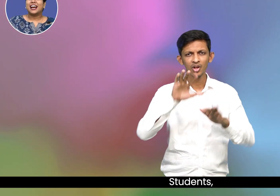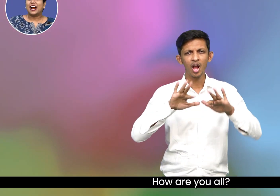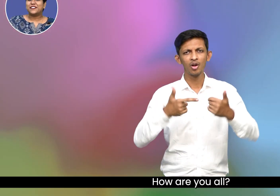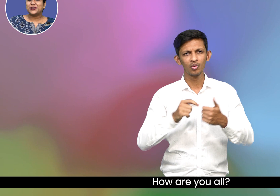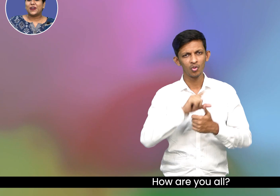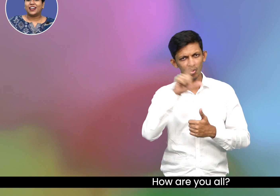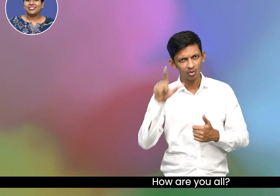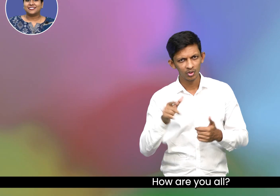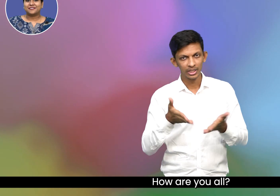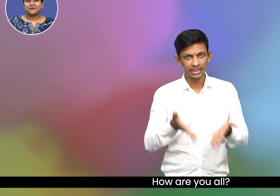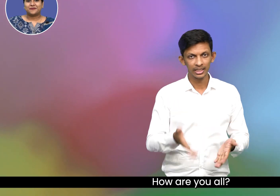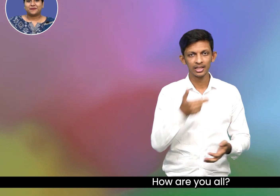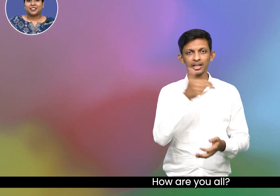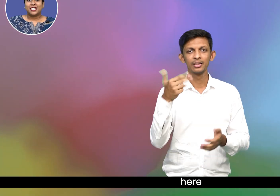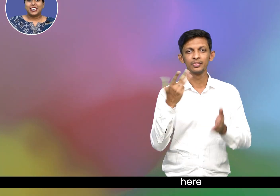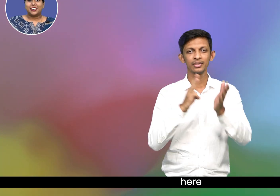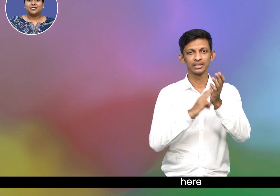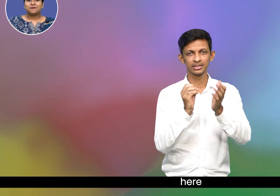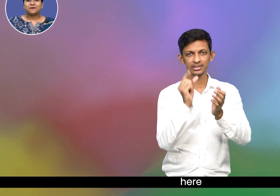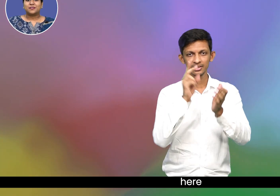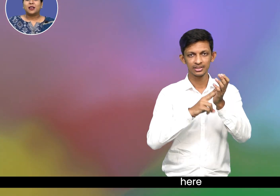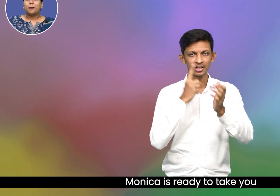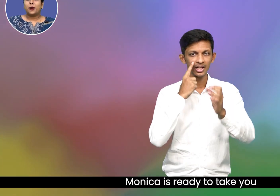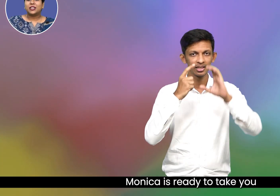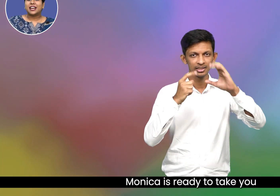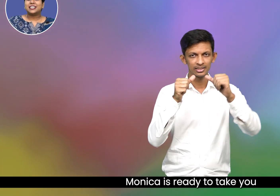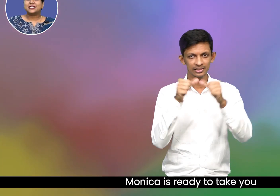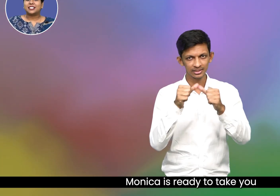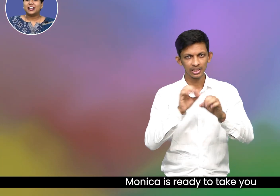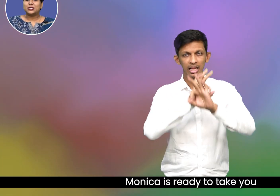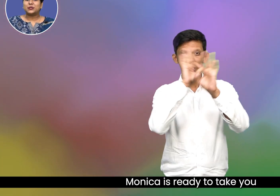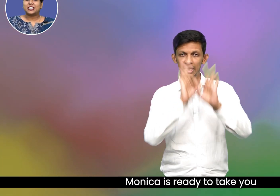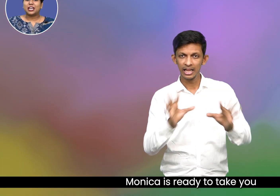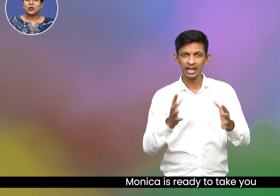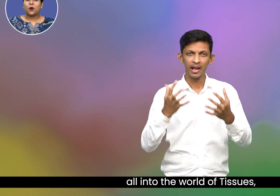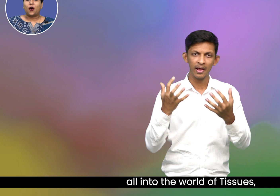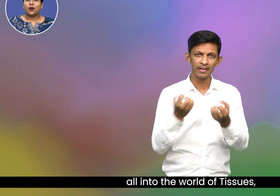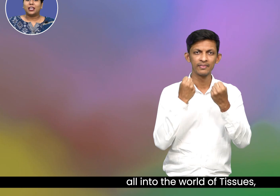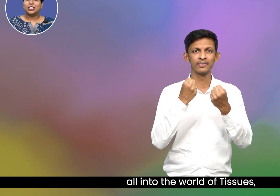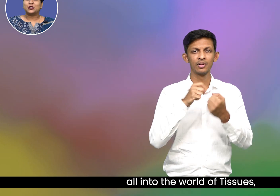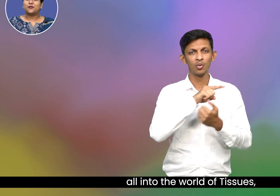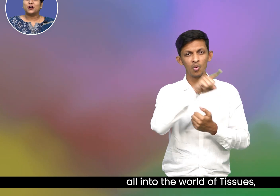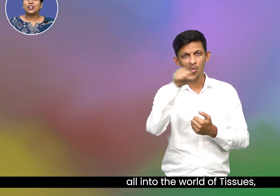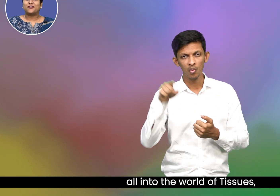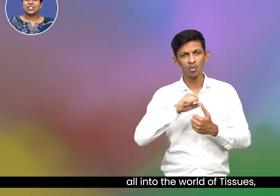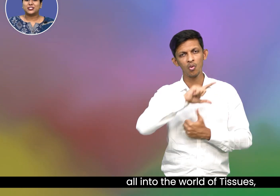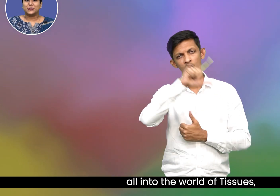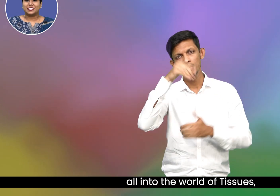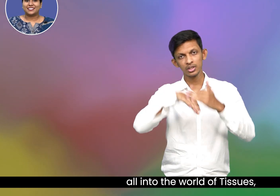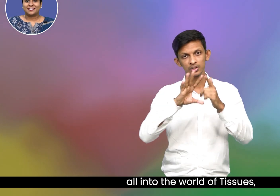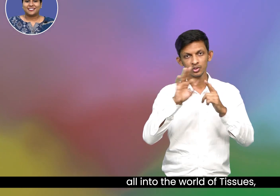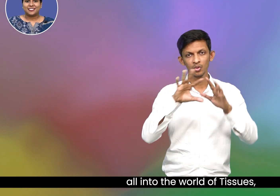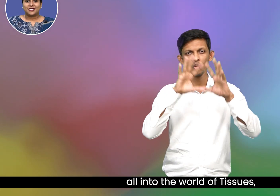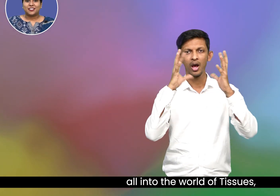Students, how are you all? Here, Monica is ready to take you all into the world of